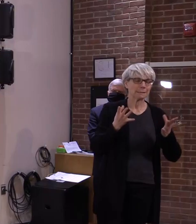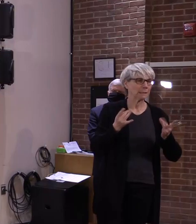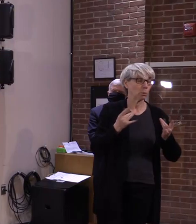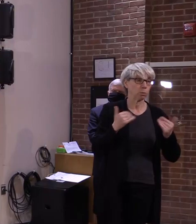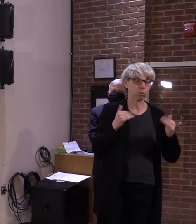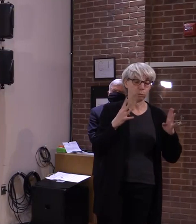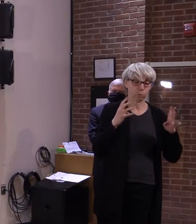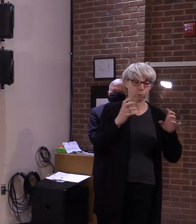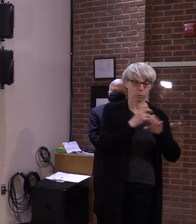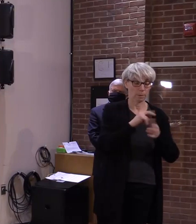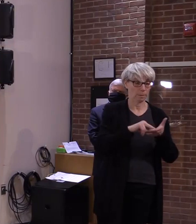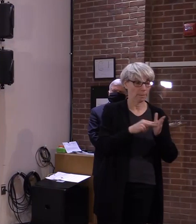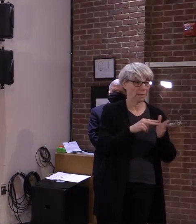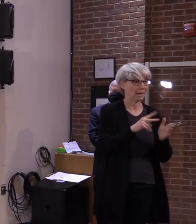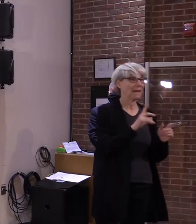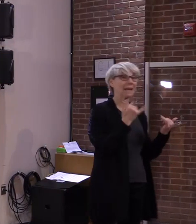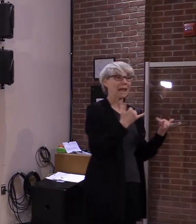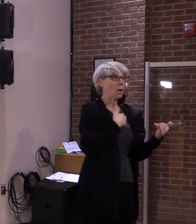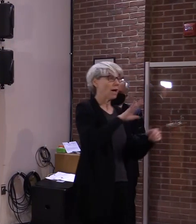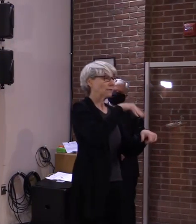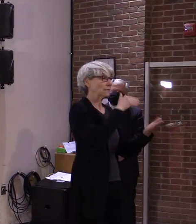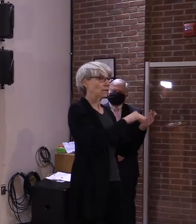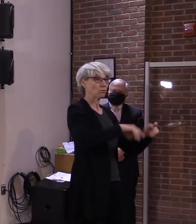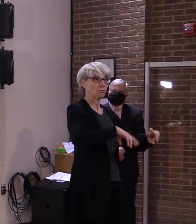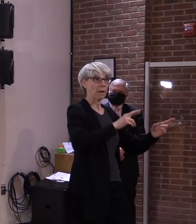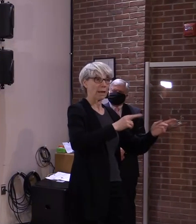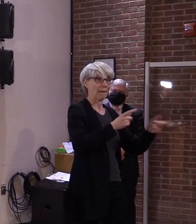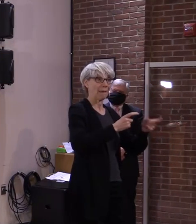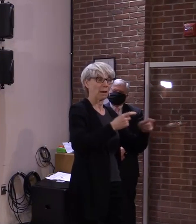the facilities necessary to accommodate that.